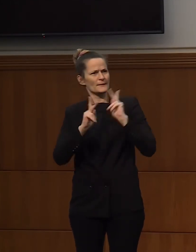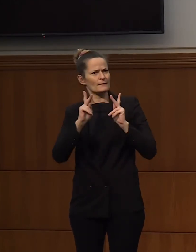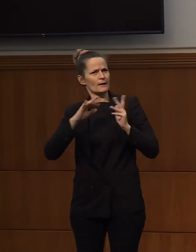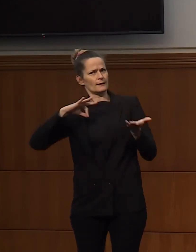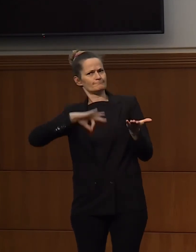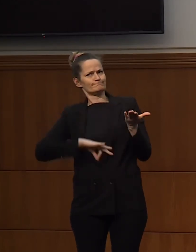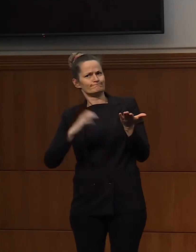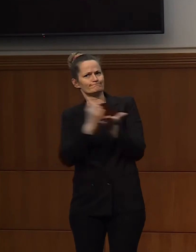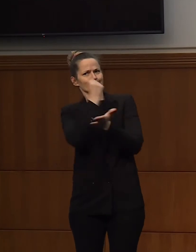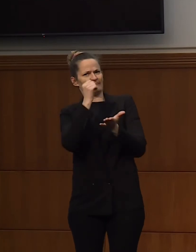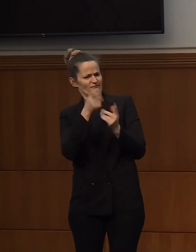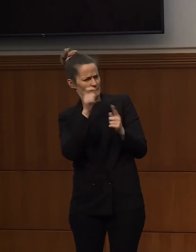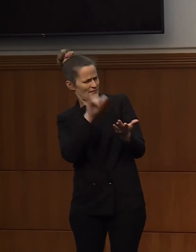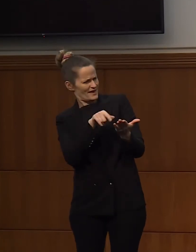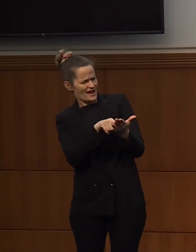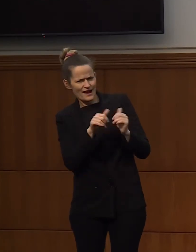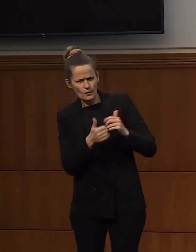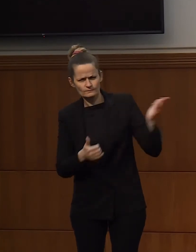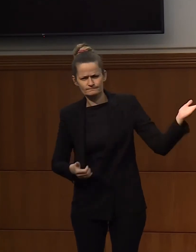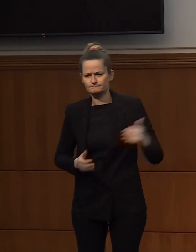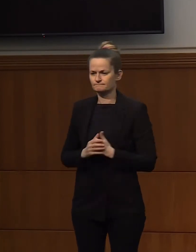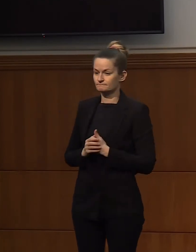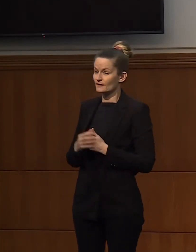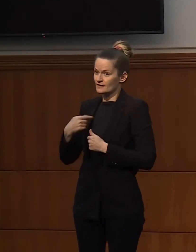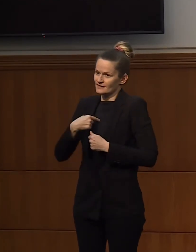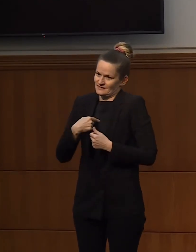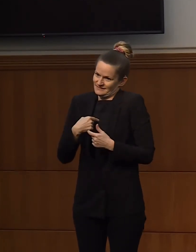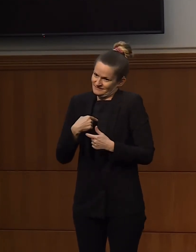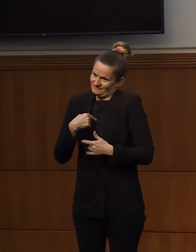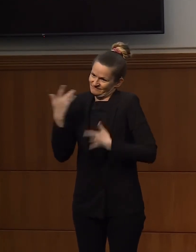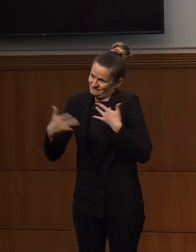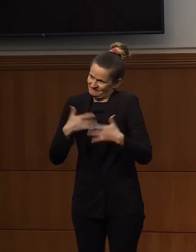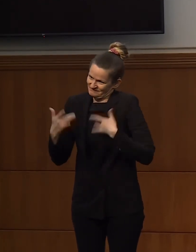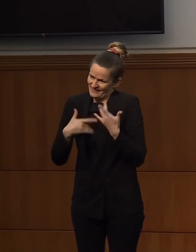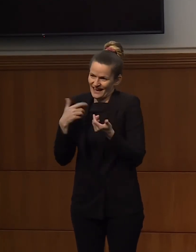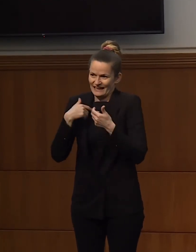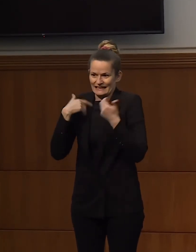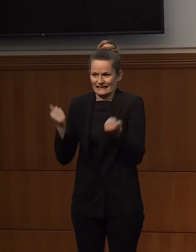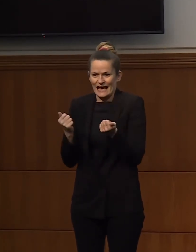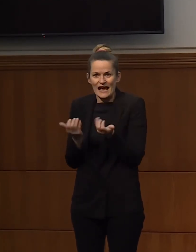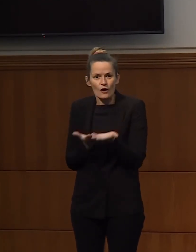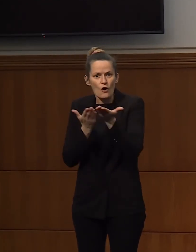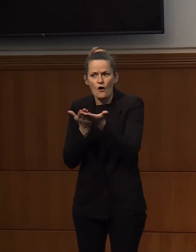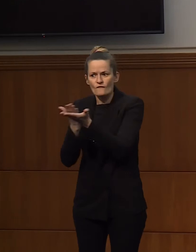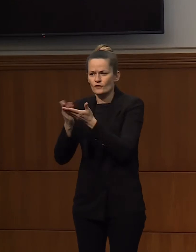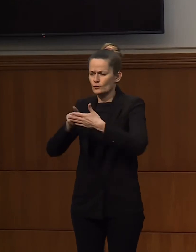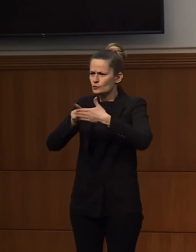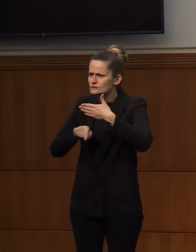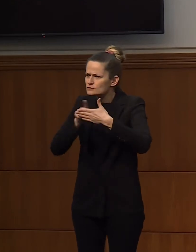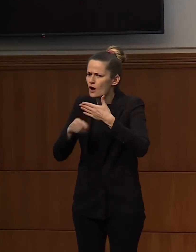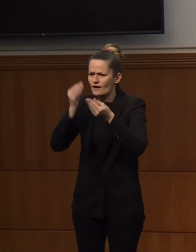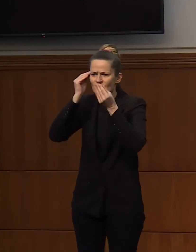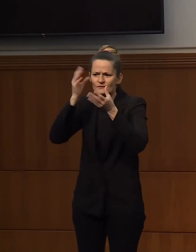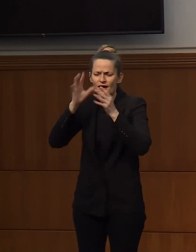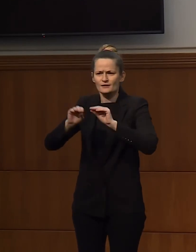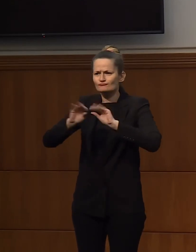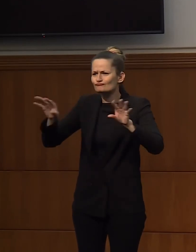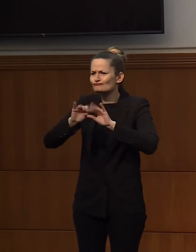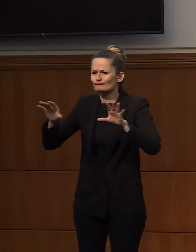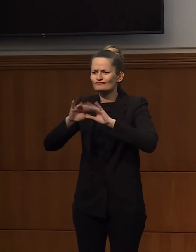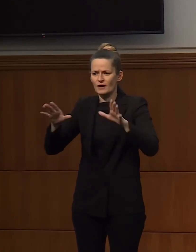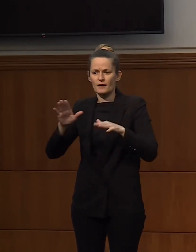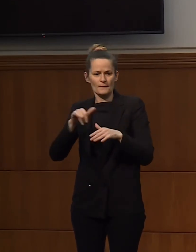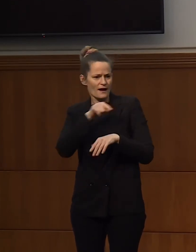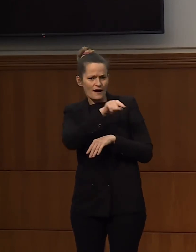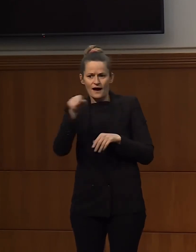we're excited this year that we're going to be able to offer information about results, absentee results by precinct. It's going to provide a